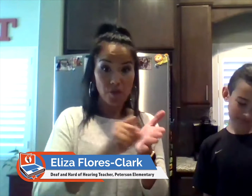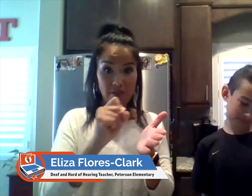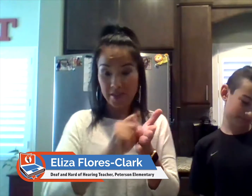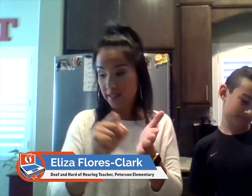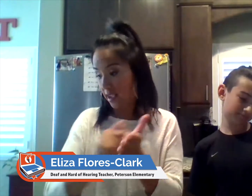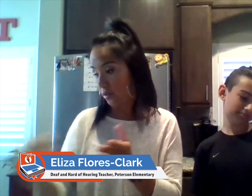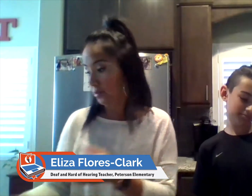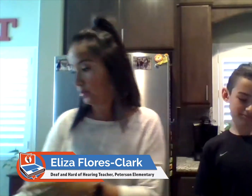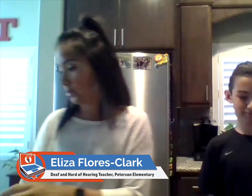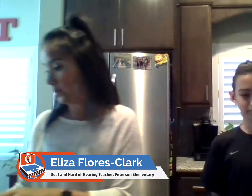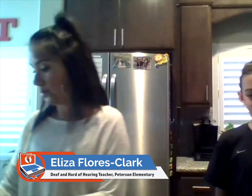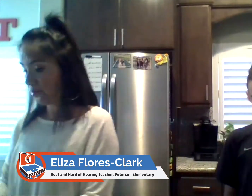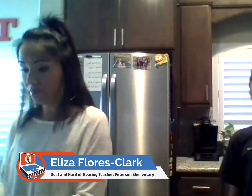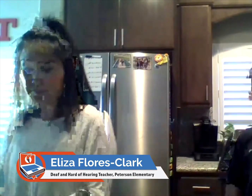this down.